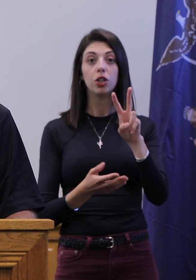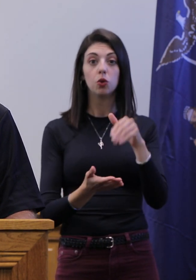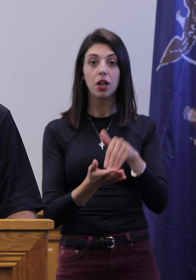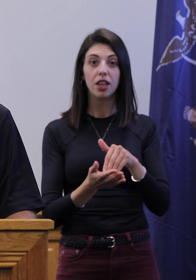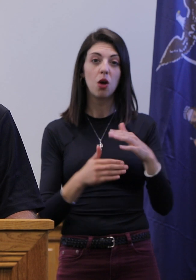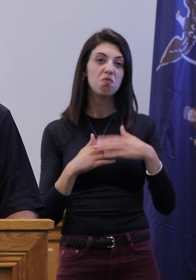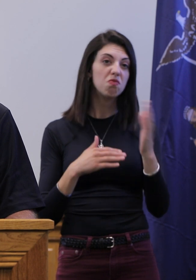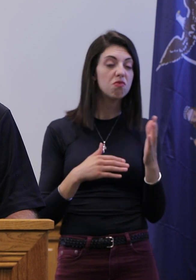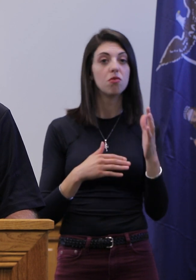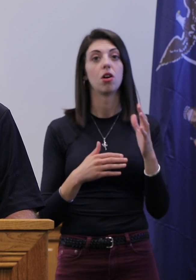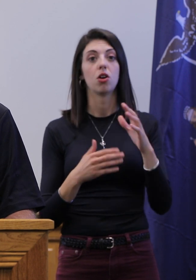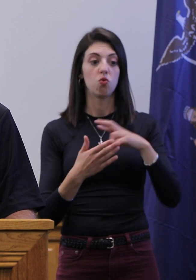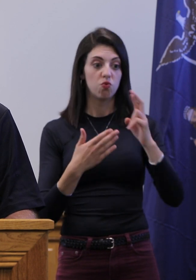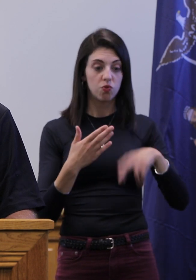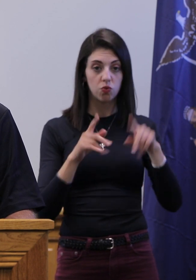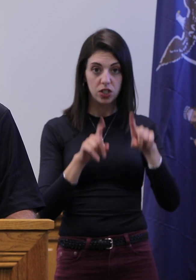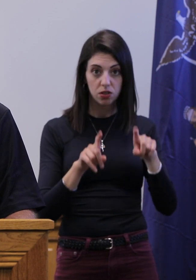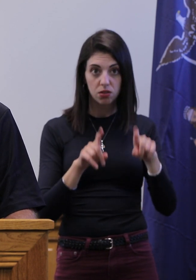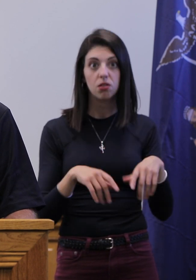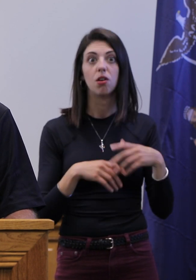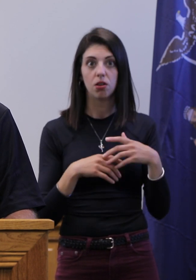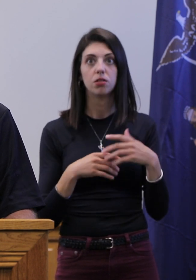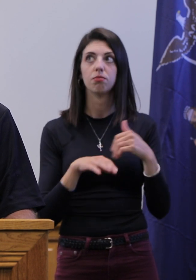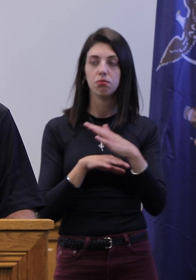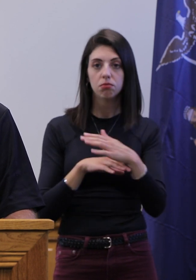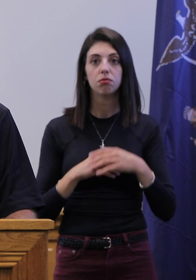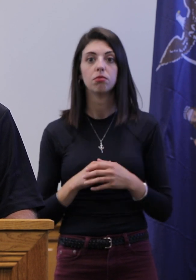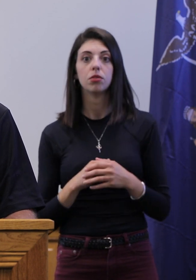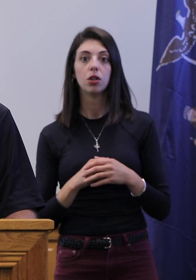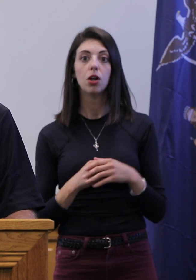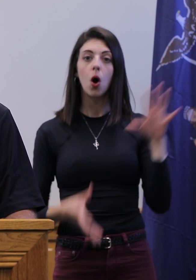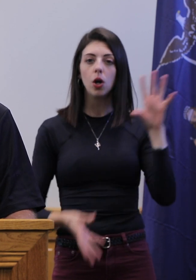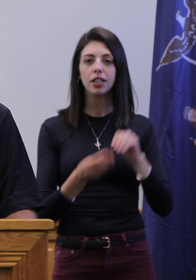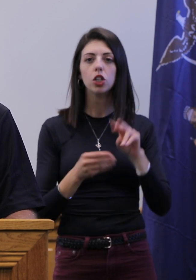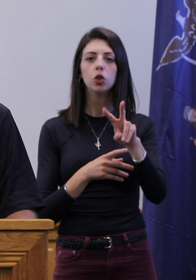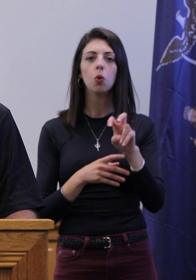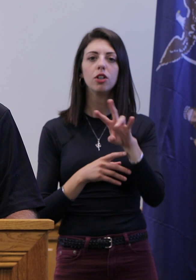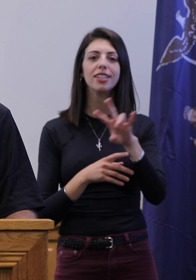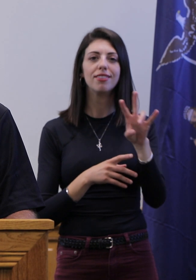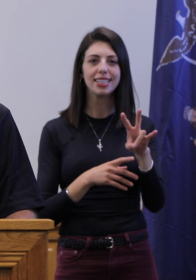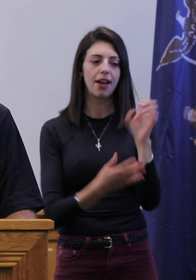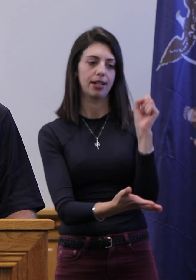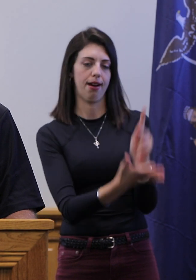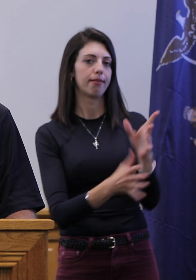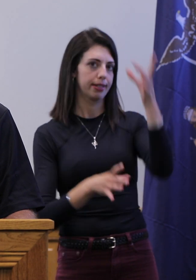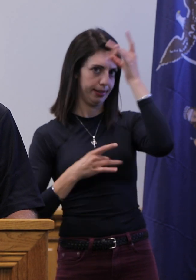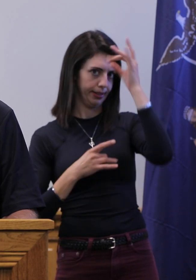32,312 test results. Since March 22nd, we've had a total of 277 cases of